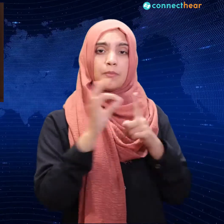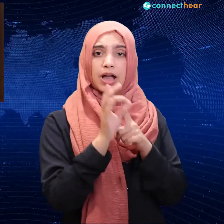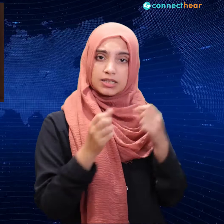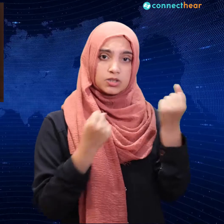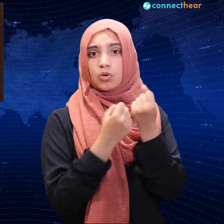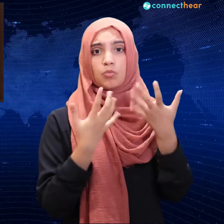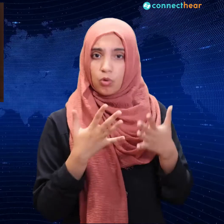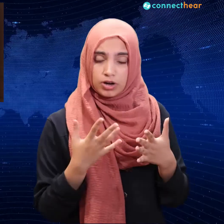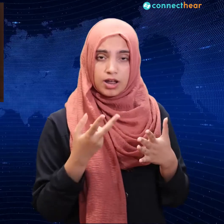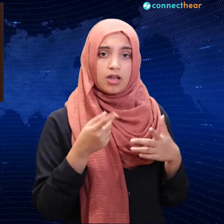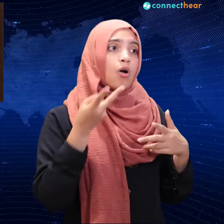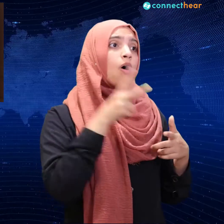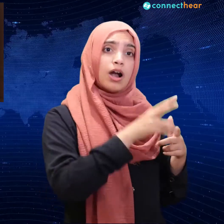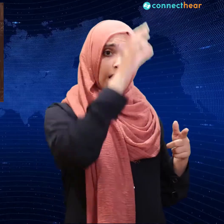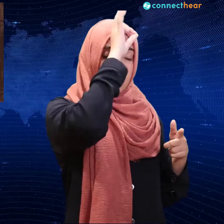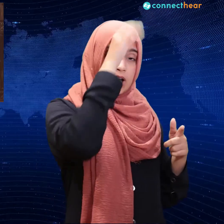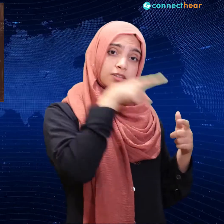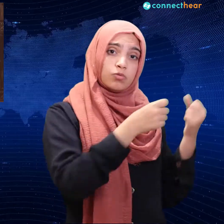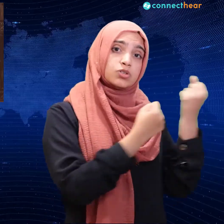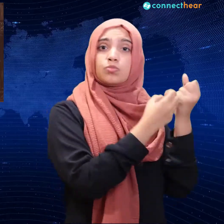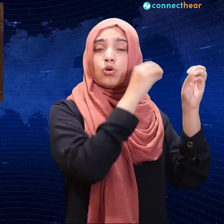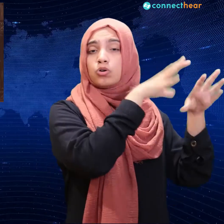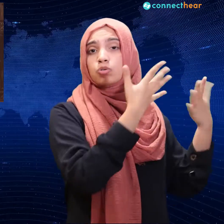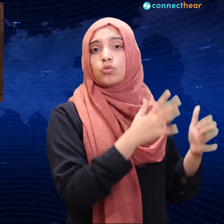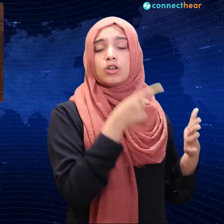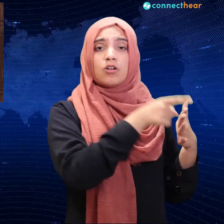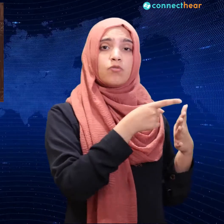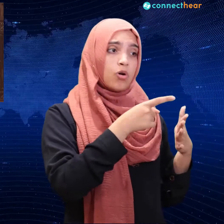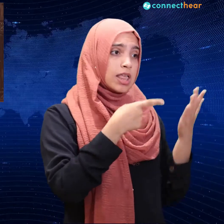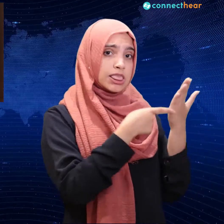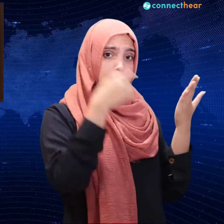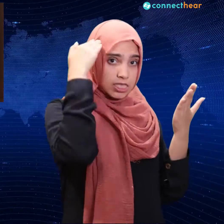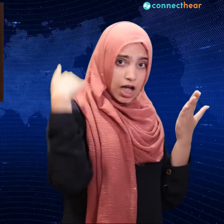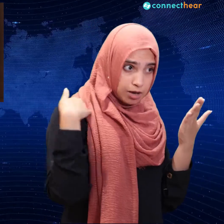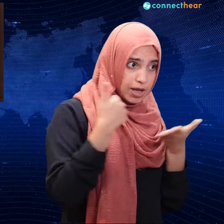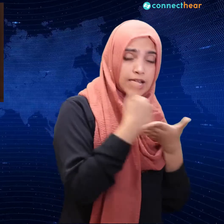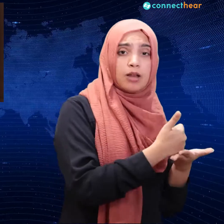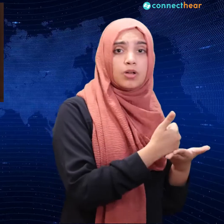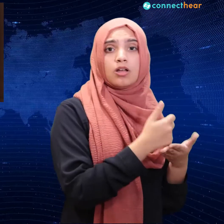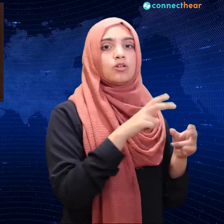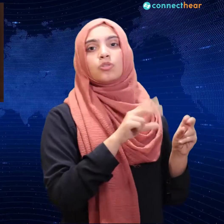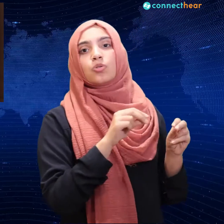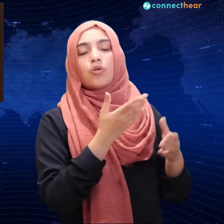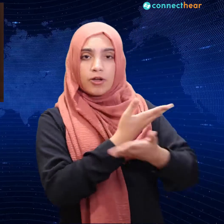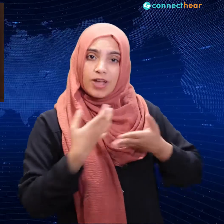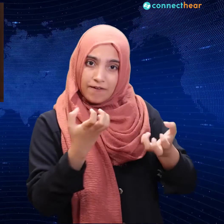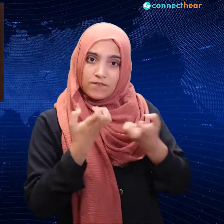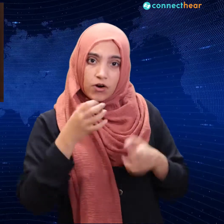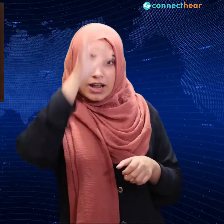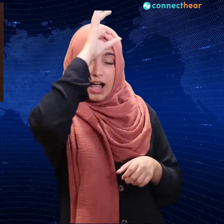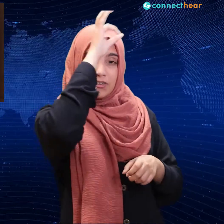of Afghanistan right now, it's not a question of Taliban, it's people of Afghanistan. If the world